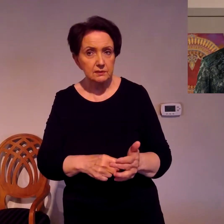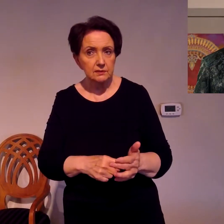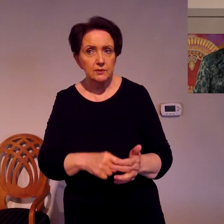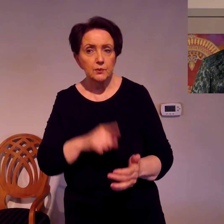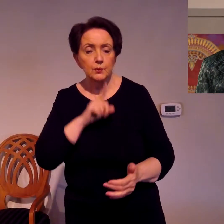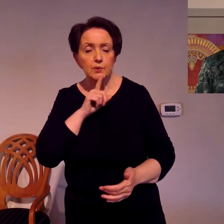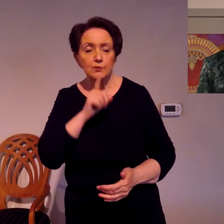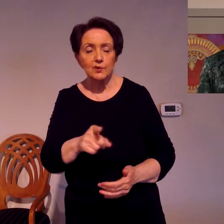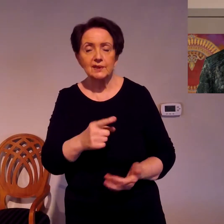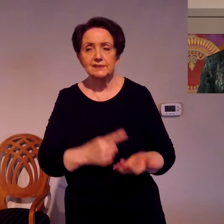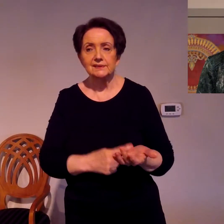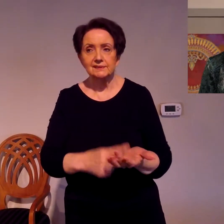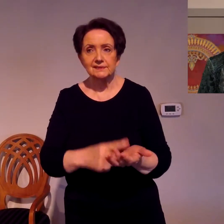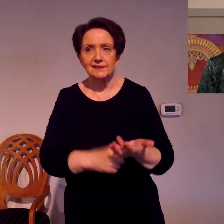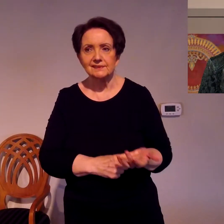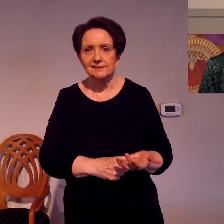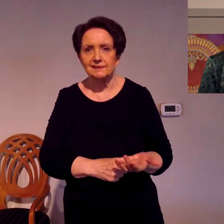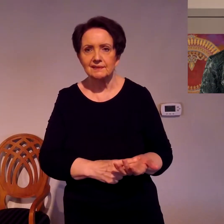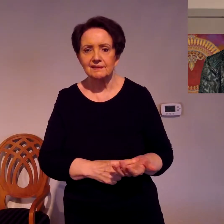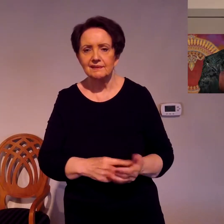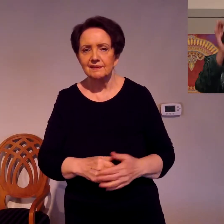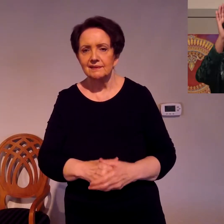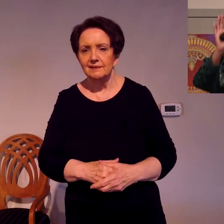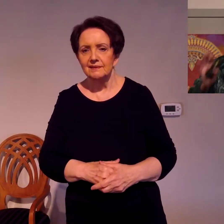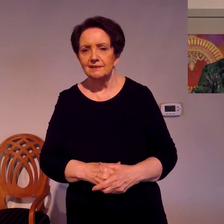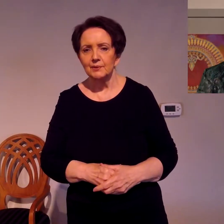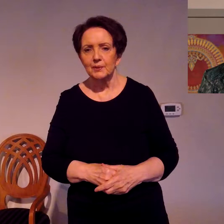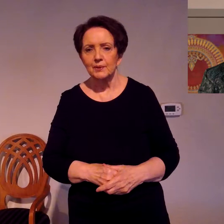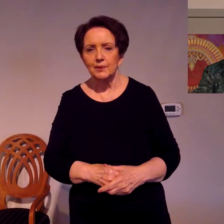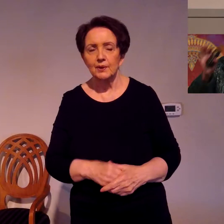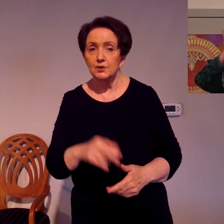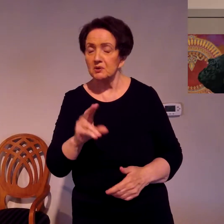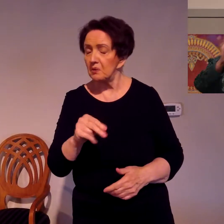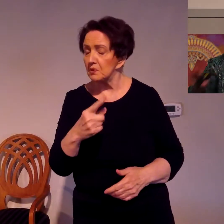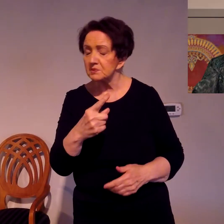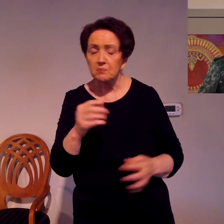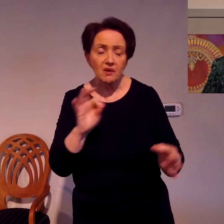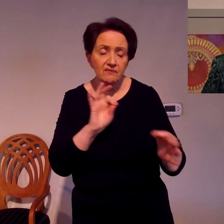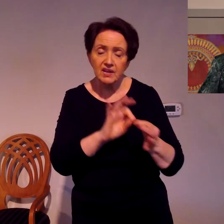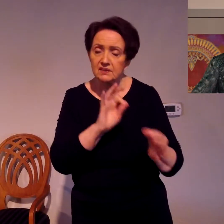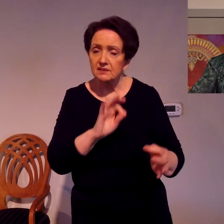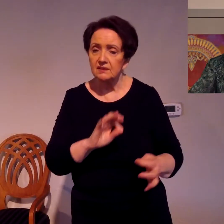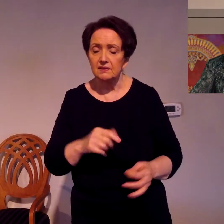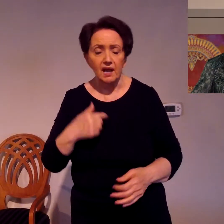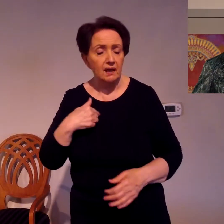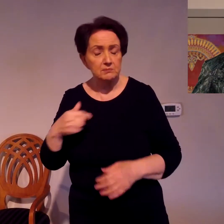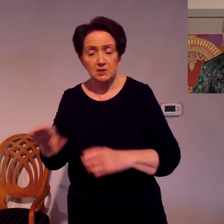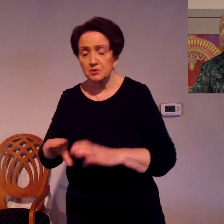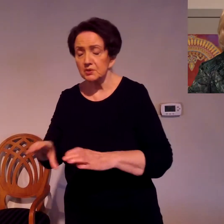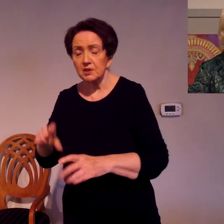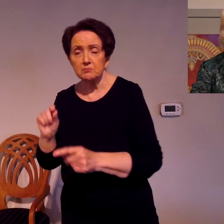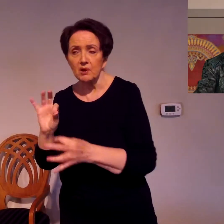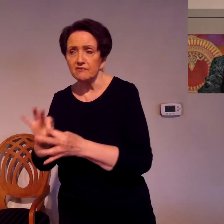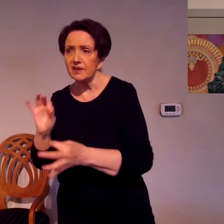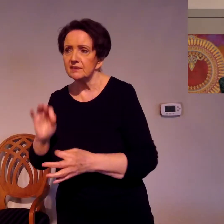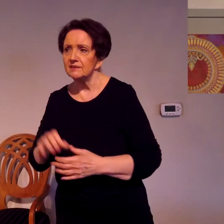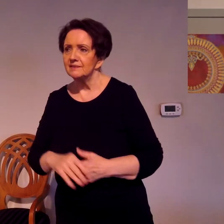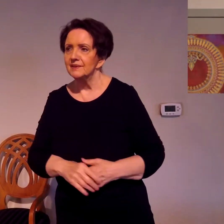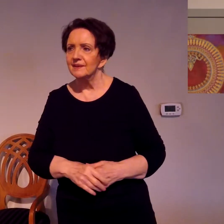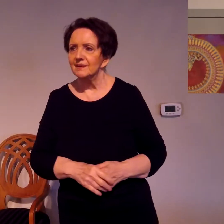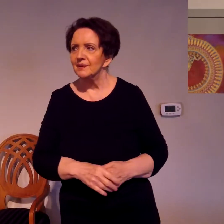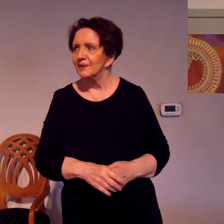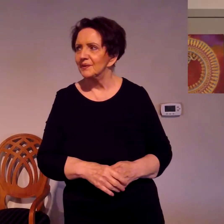here. We have to be conscious as best we can, right? Nobody's doing this perfectly. I don't do this perfectly either, even though I know all this information. I